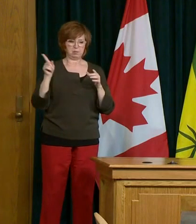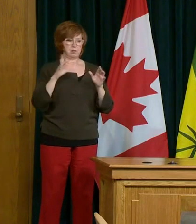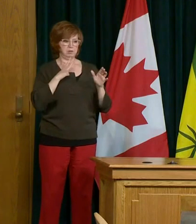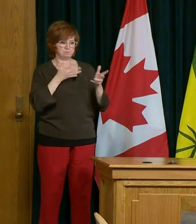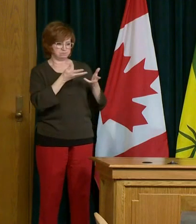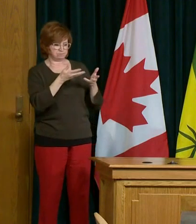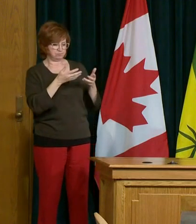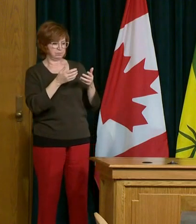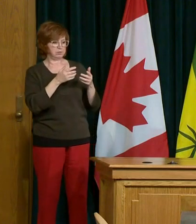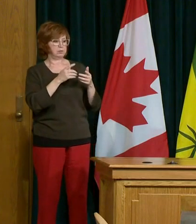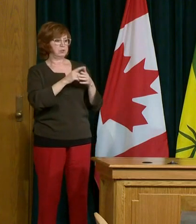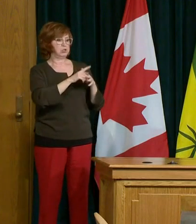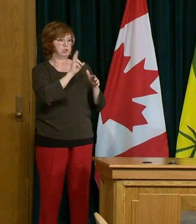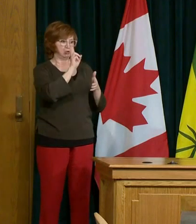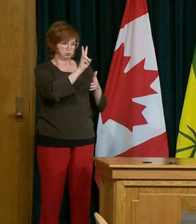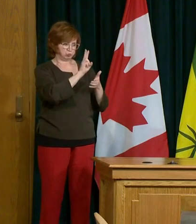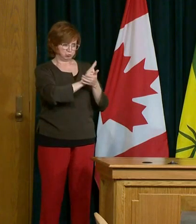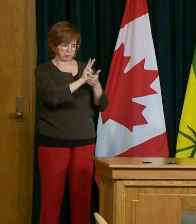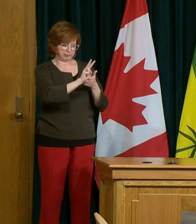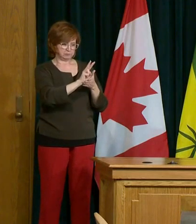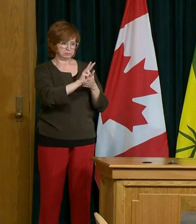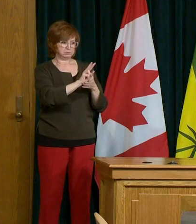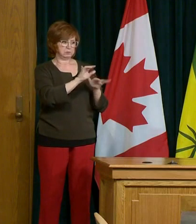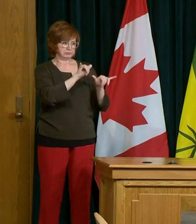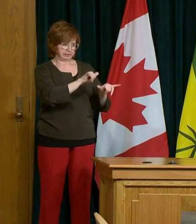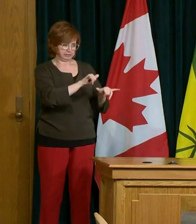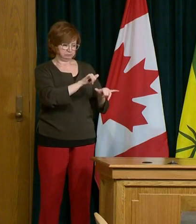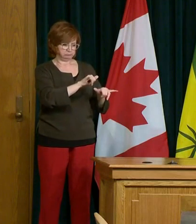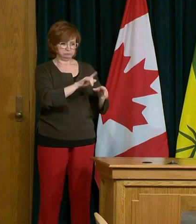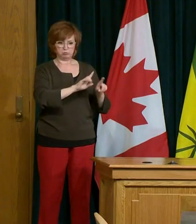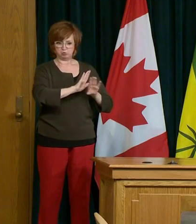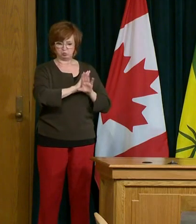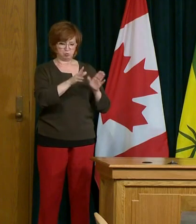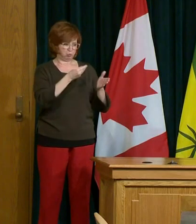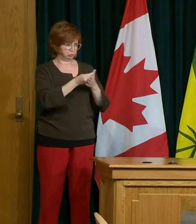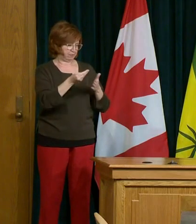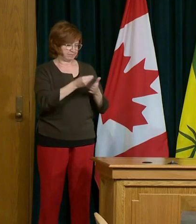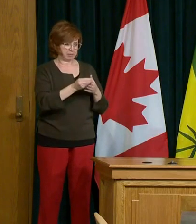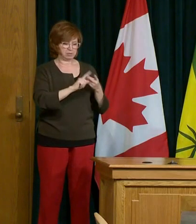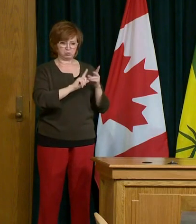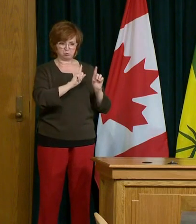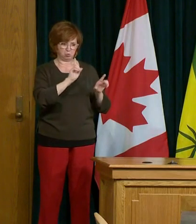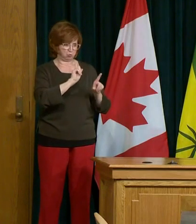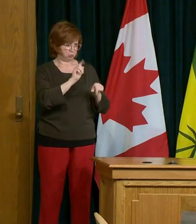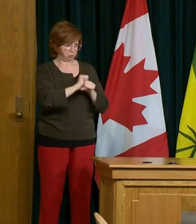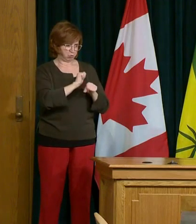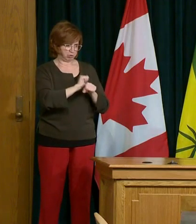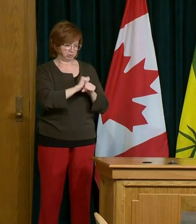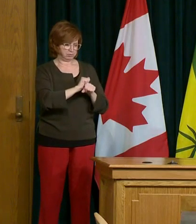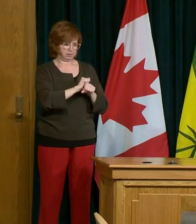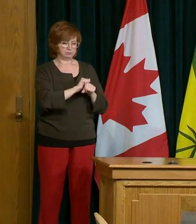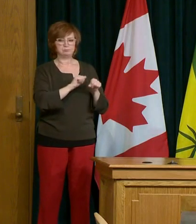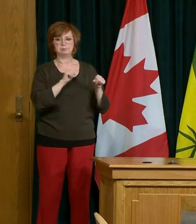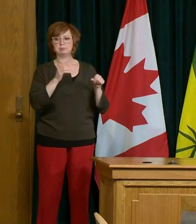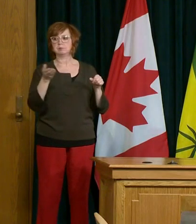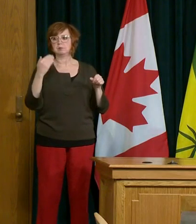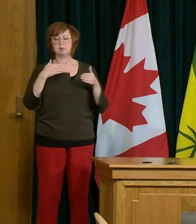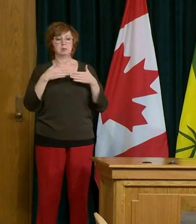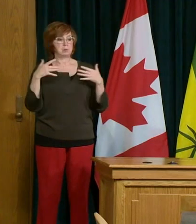out shopping, or if they're an essential worker, they're able to go back to work. Contacts are also followed up actively by public